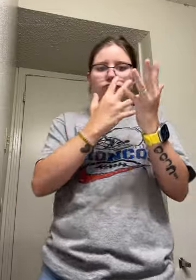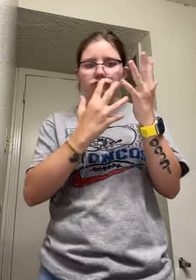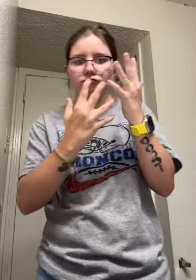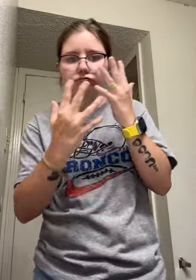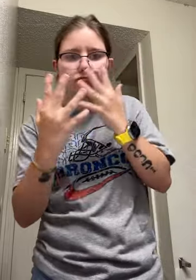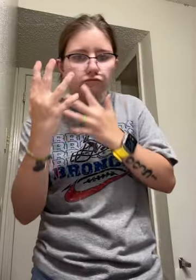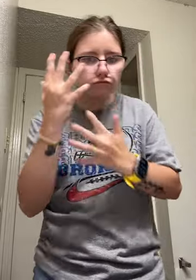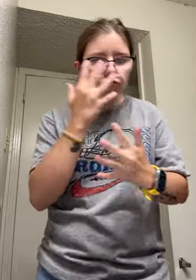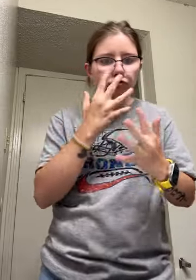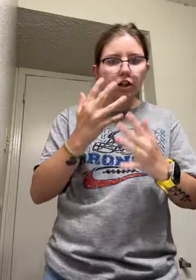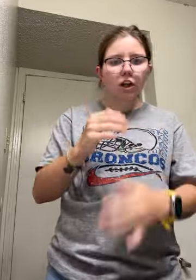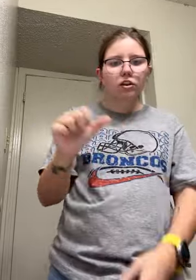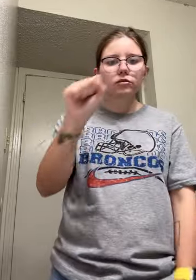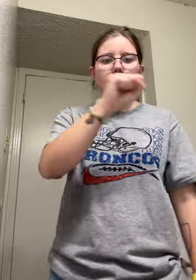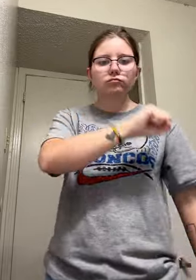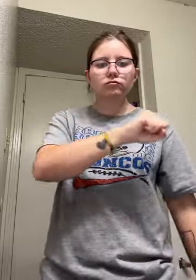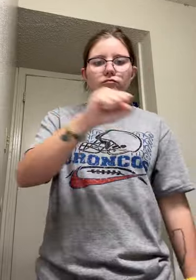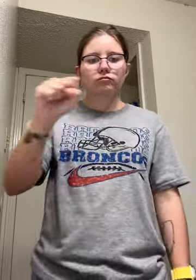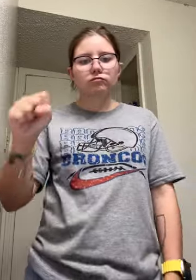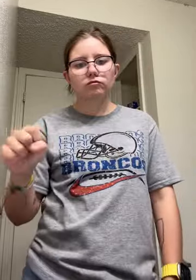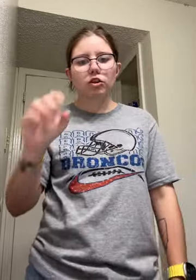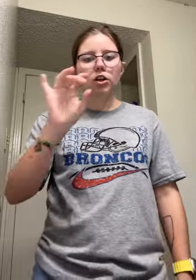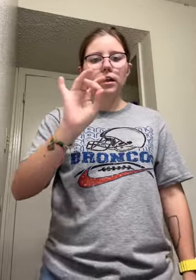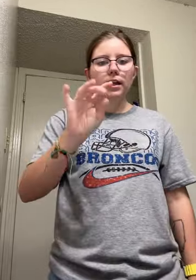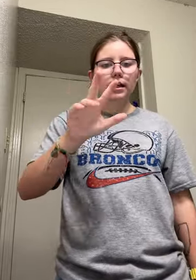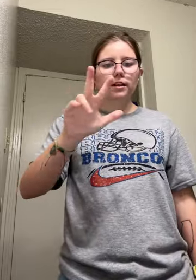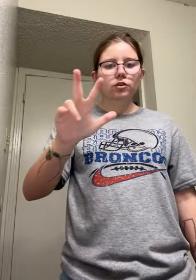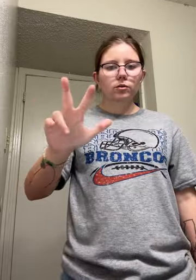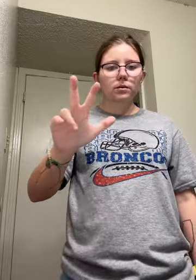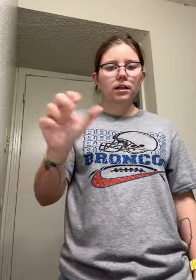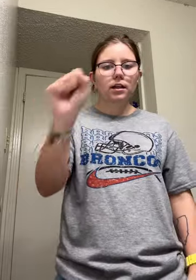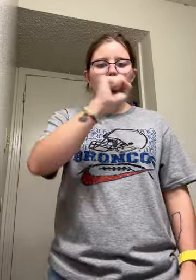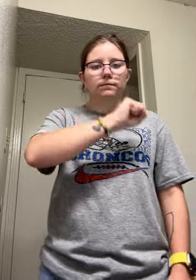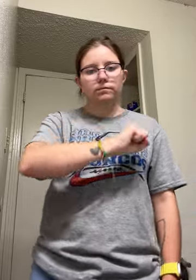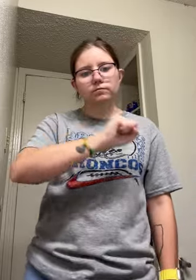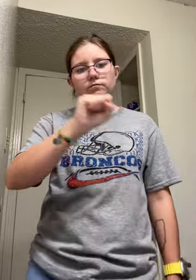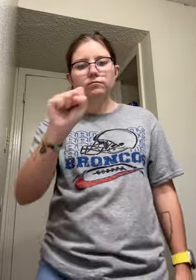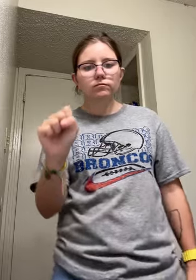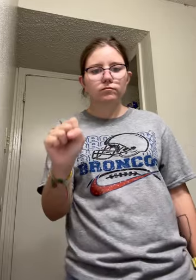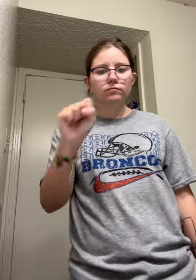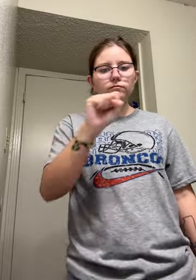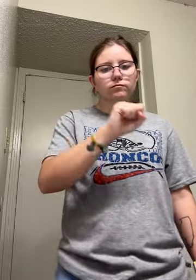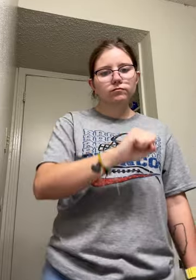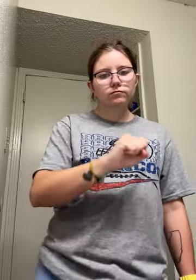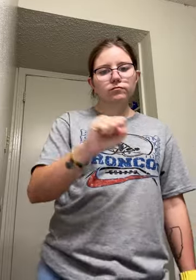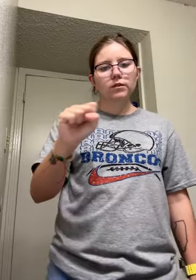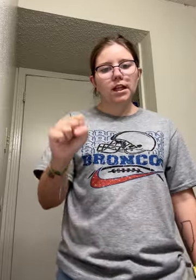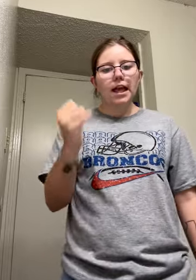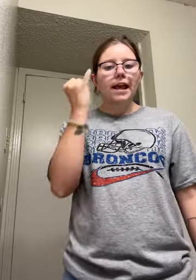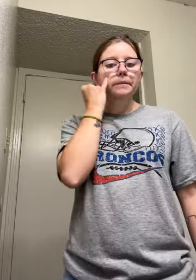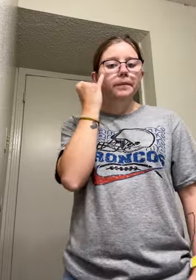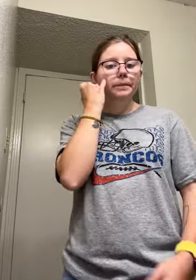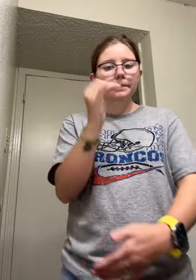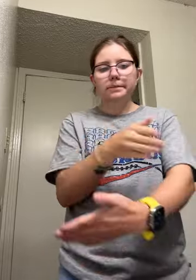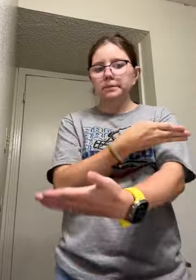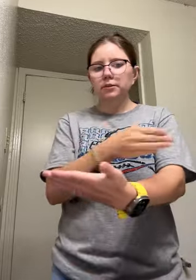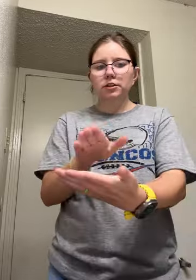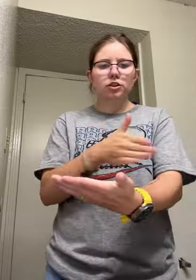glating rims. Come on. So roll, roll the 83. Cadillac group to build. Imitates in my cities.